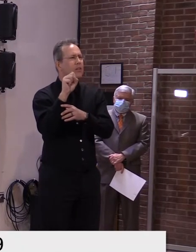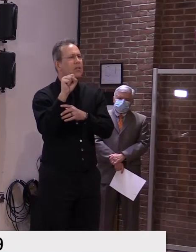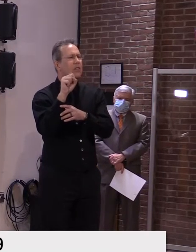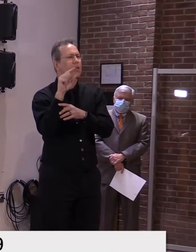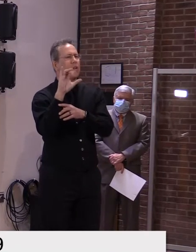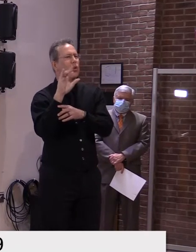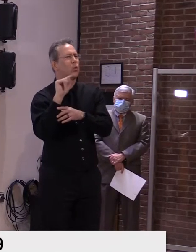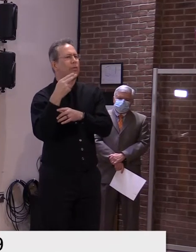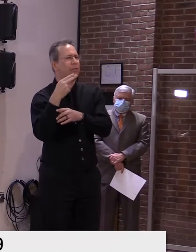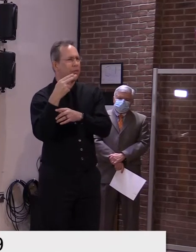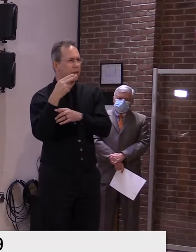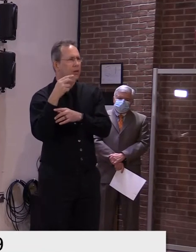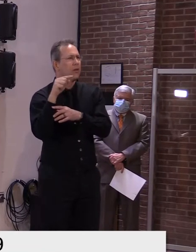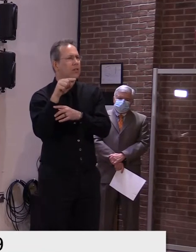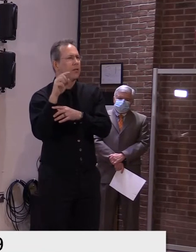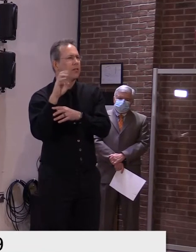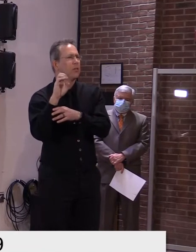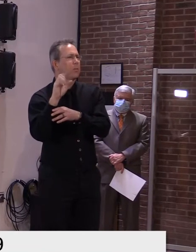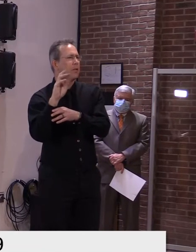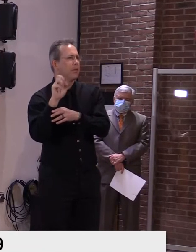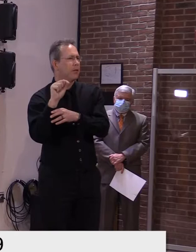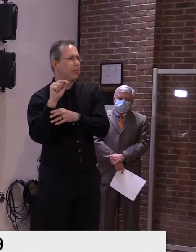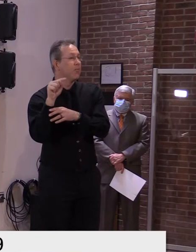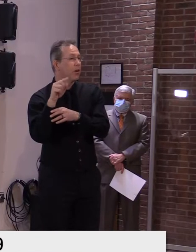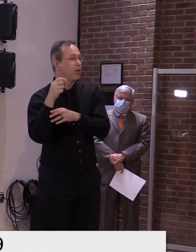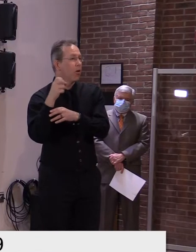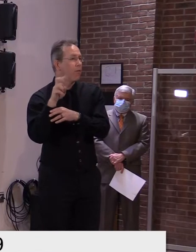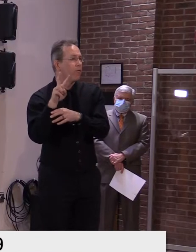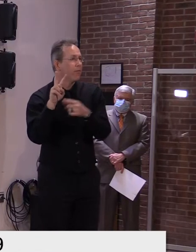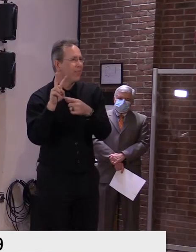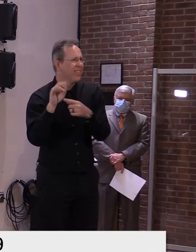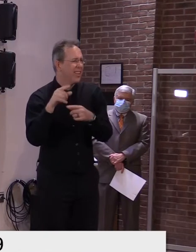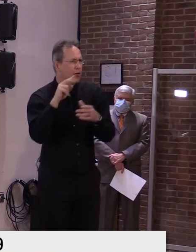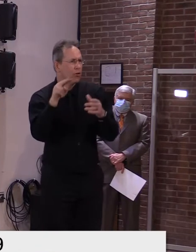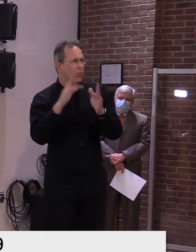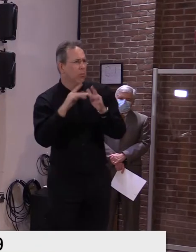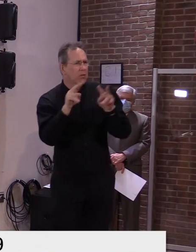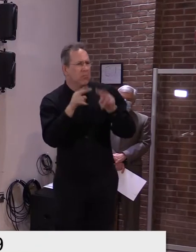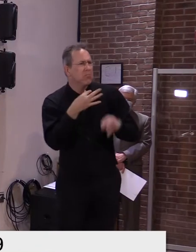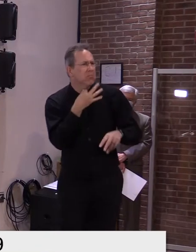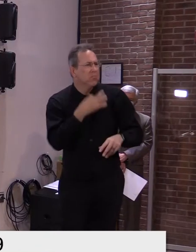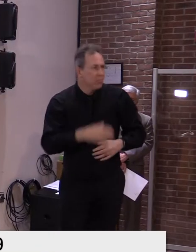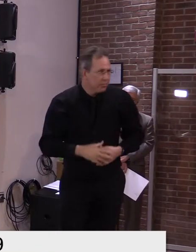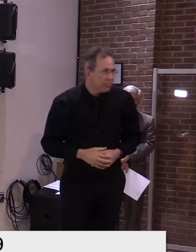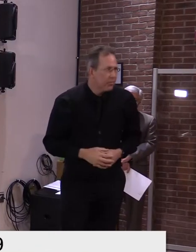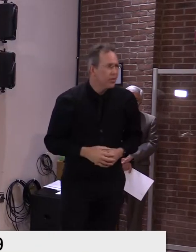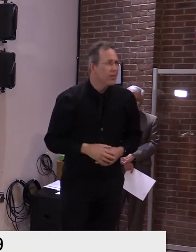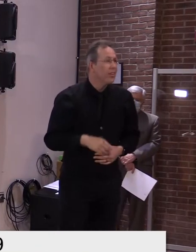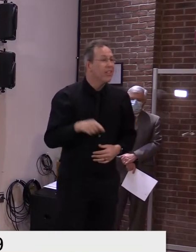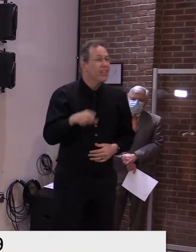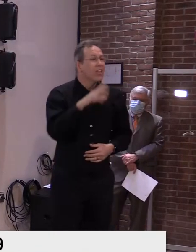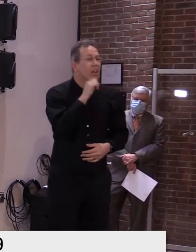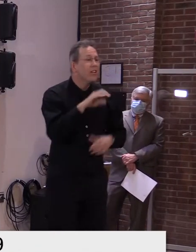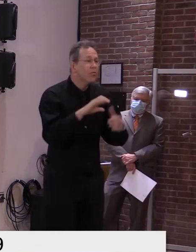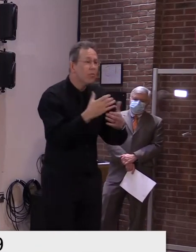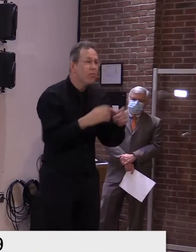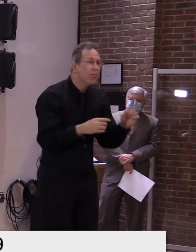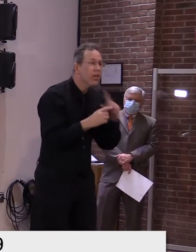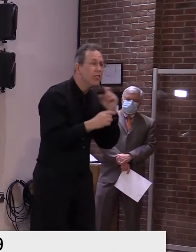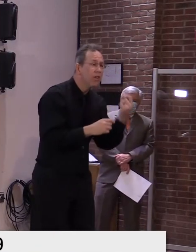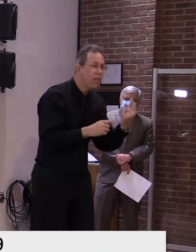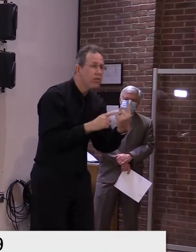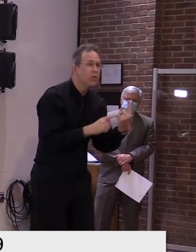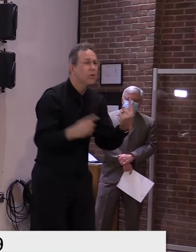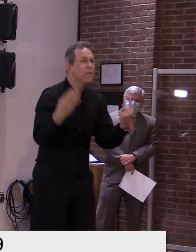I want to reach out and thank the 24 youth ages 11 to 19 from across the state who gave their time and their